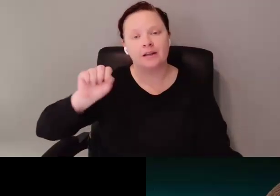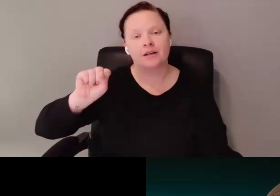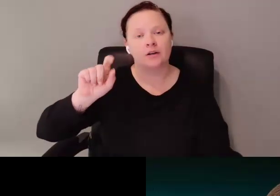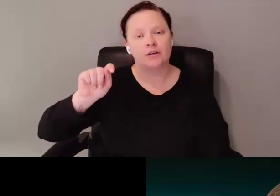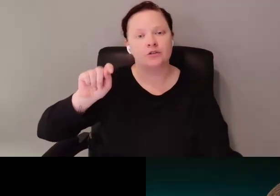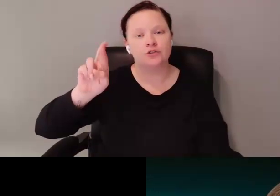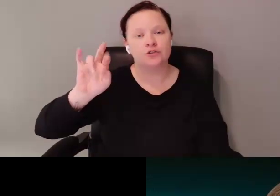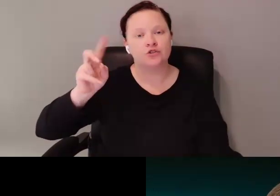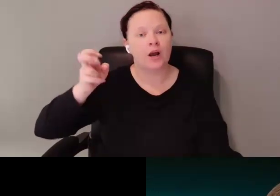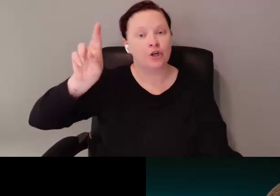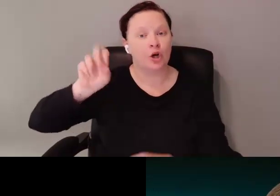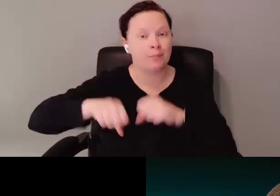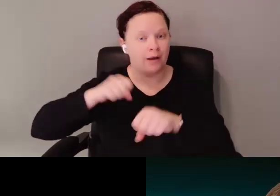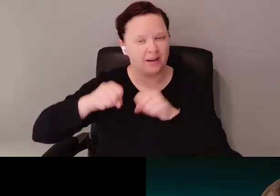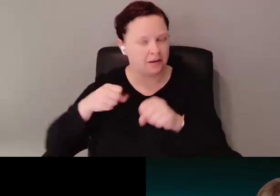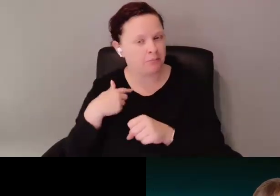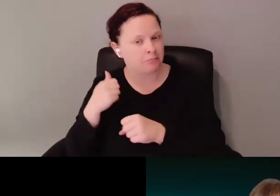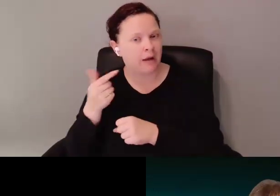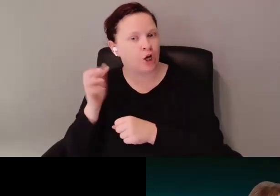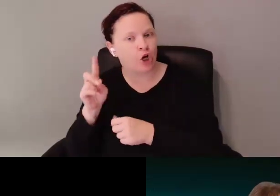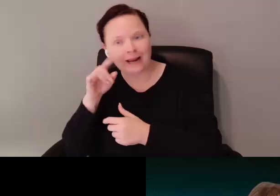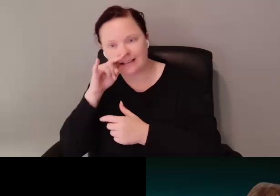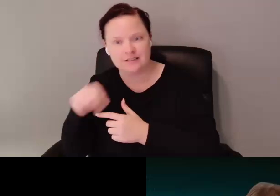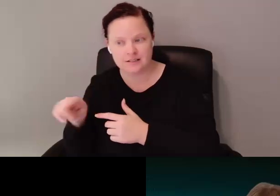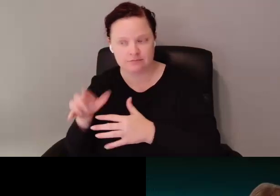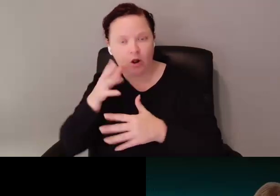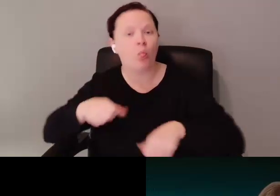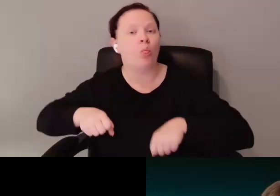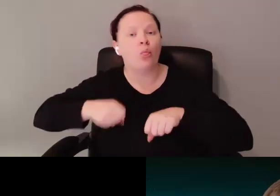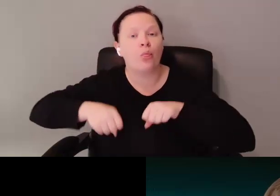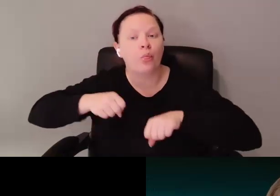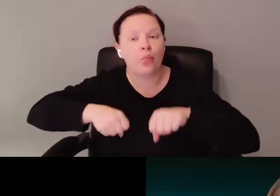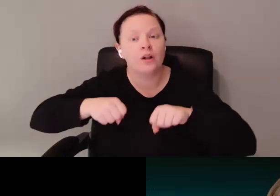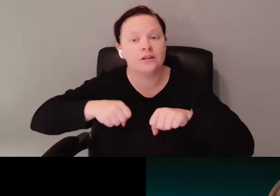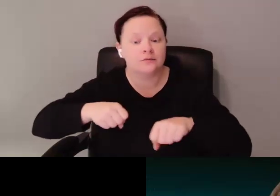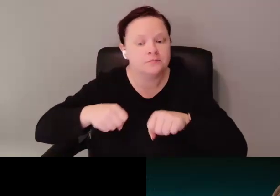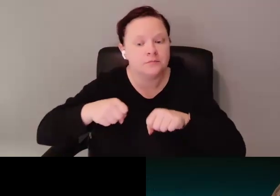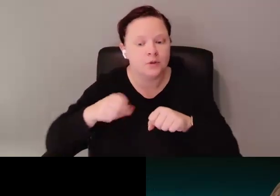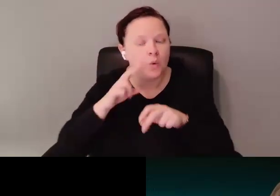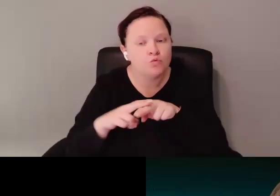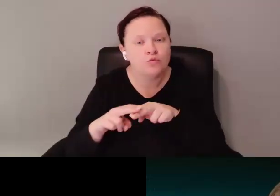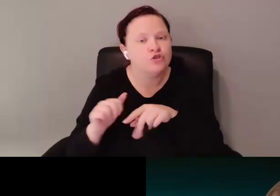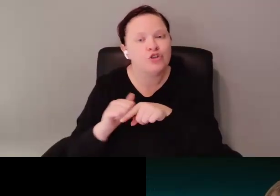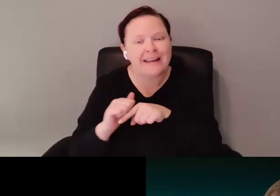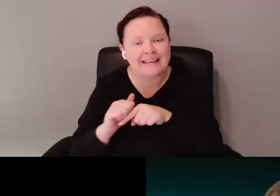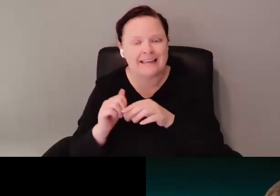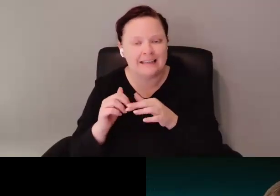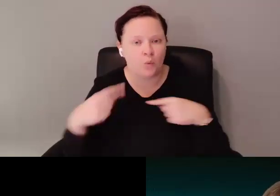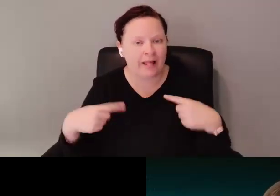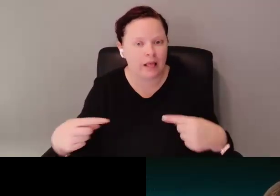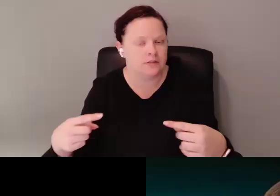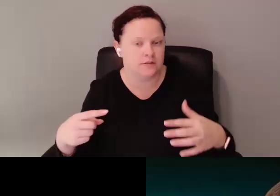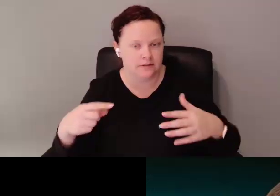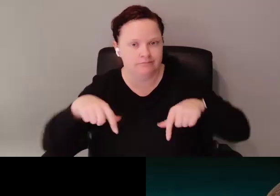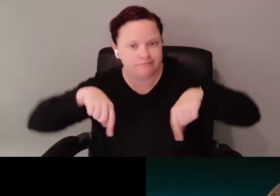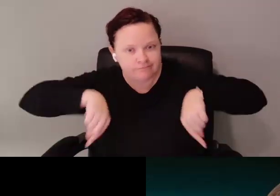riding, I'm like, why didn't anybody think about that? Little toddlers who were on these little training wheels. I mean, there was a need for